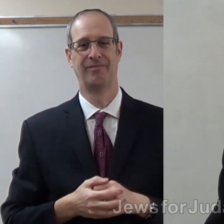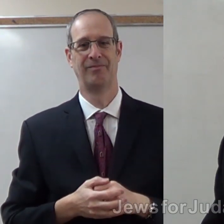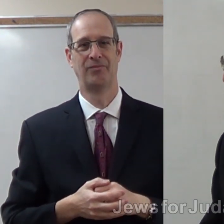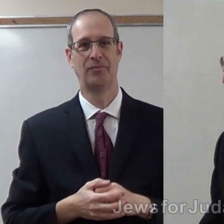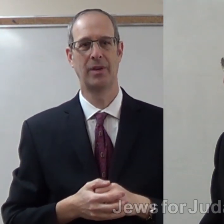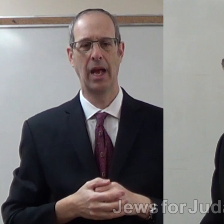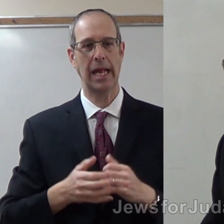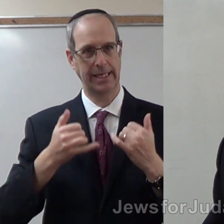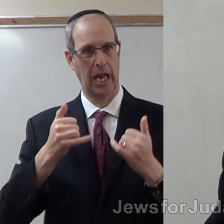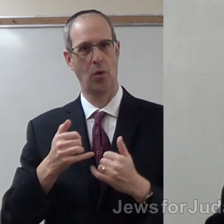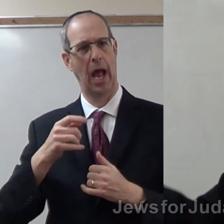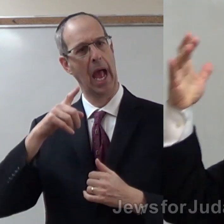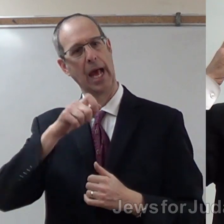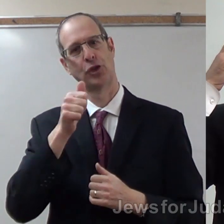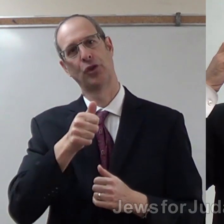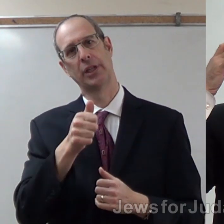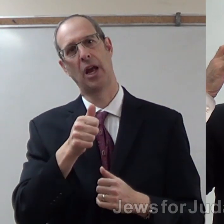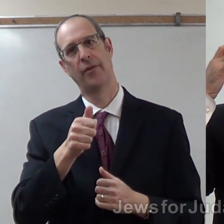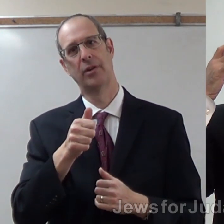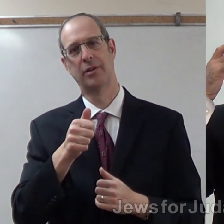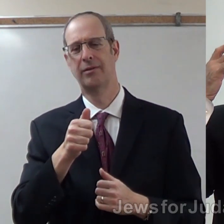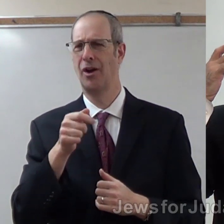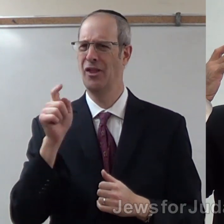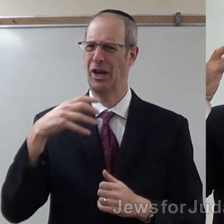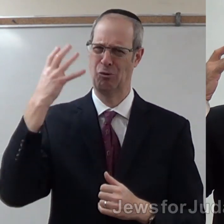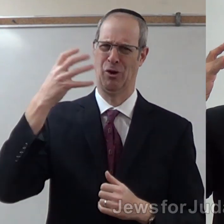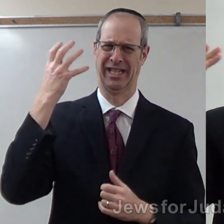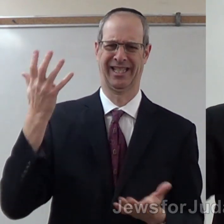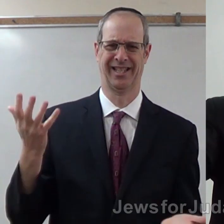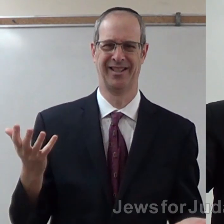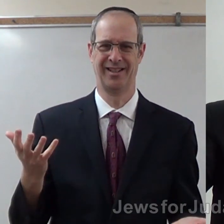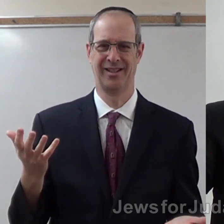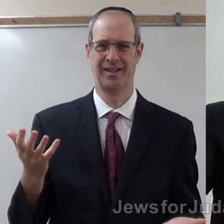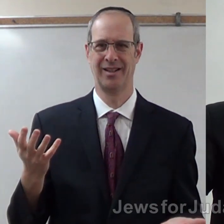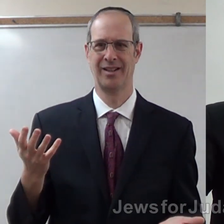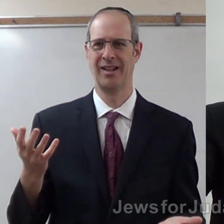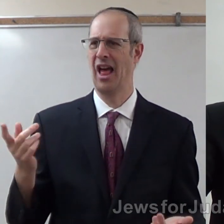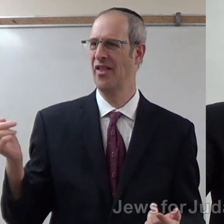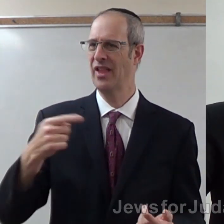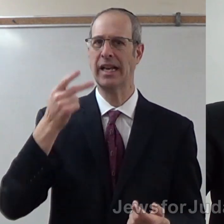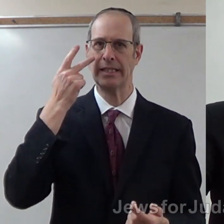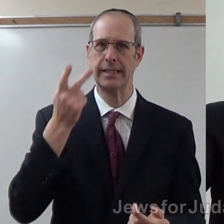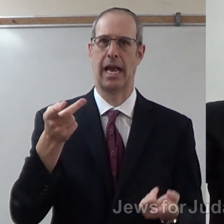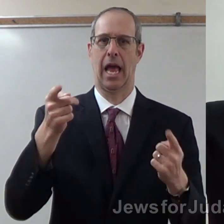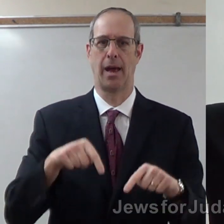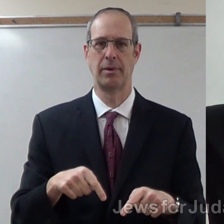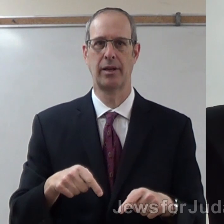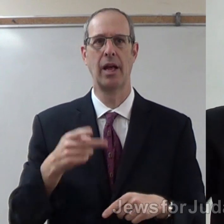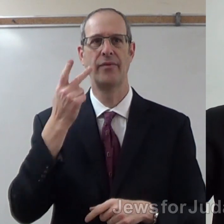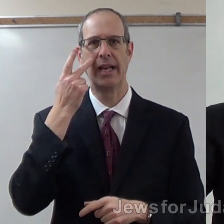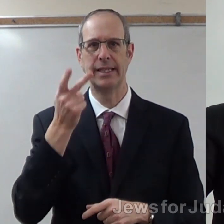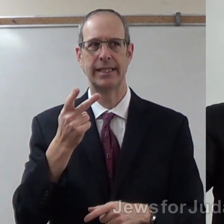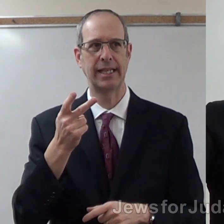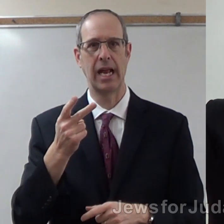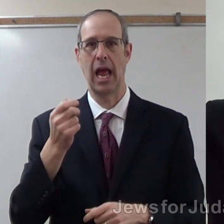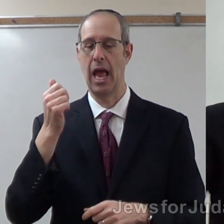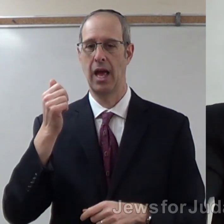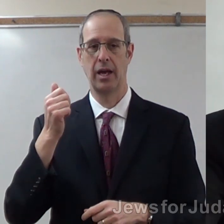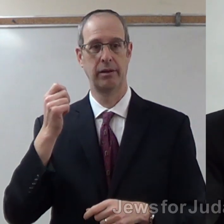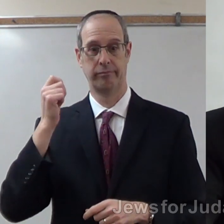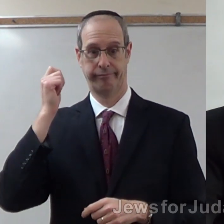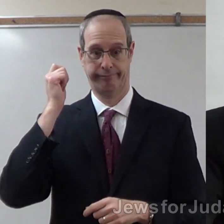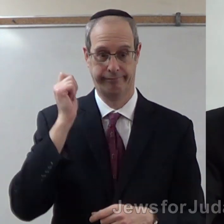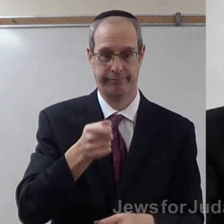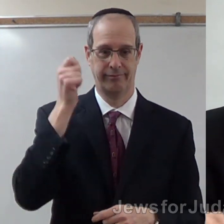Now you ask yourself, are they crazy? They see what's happening. They see that every time they